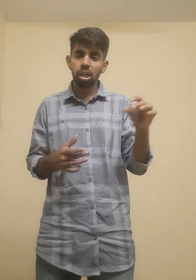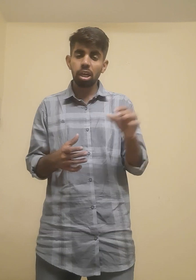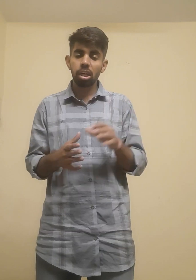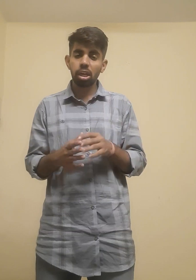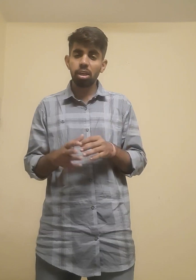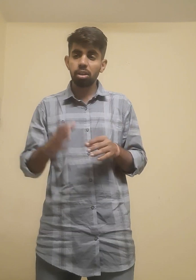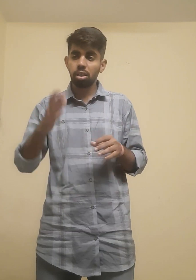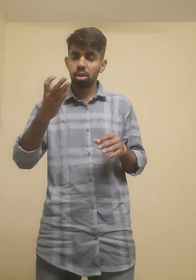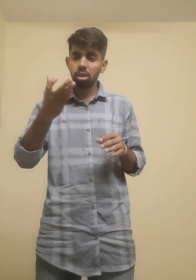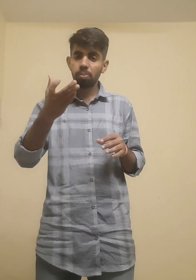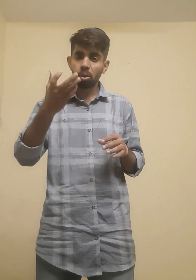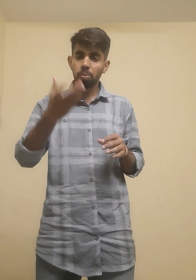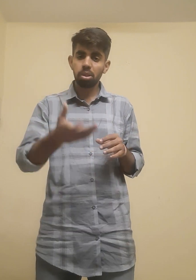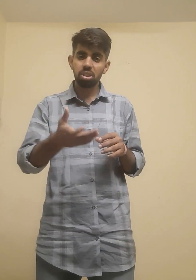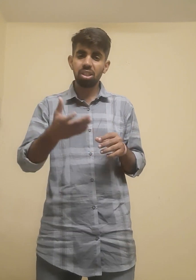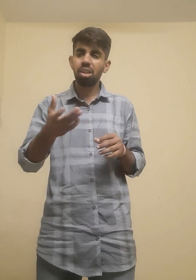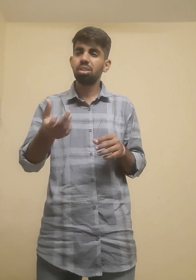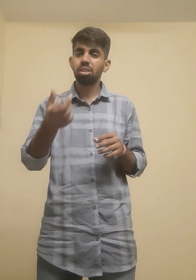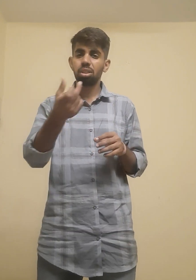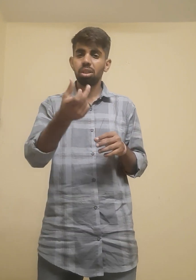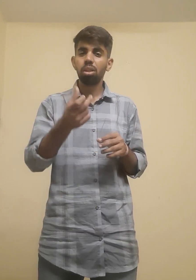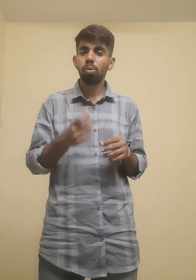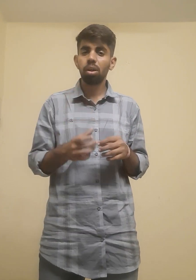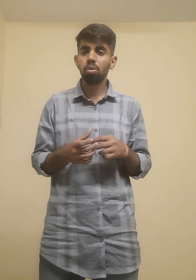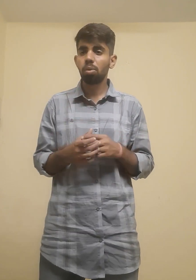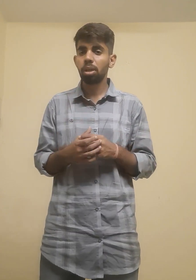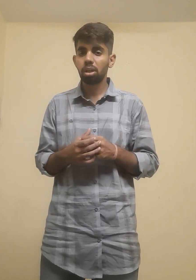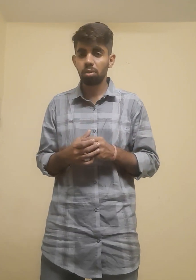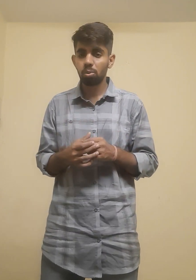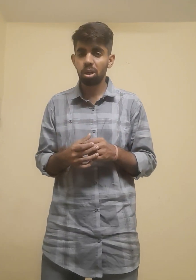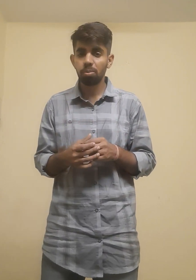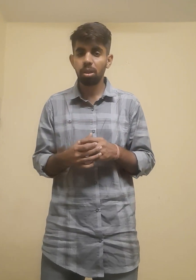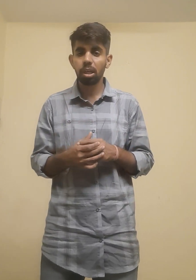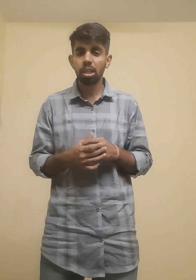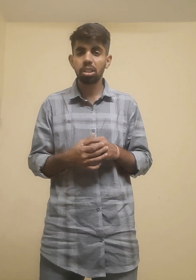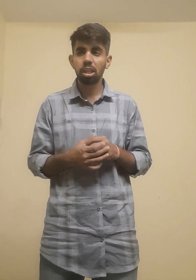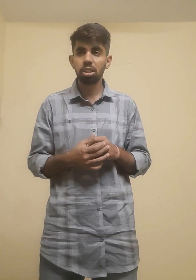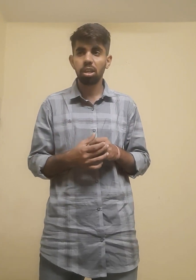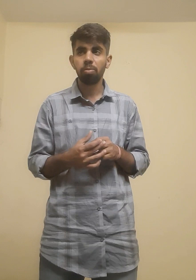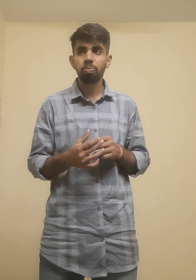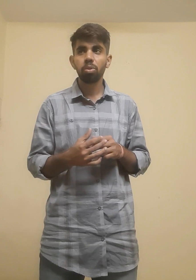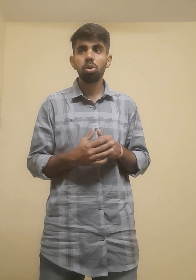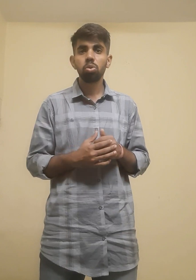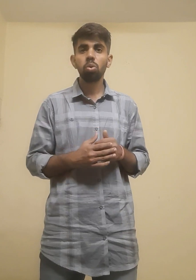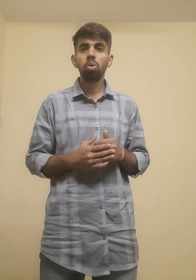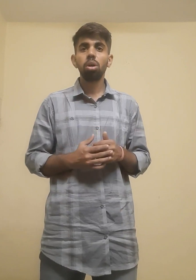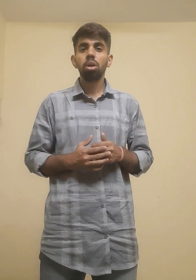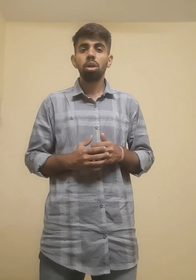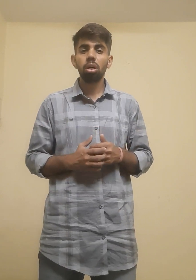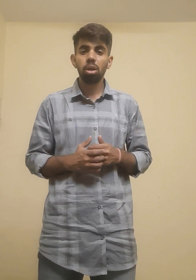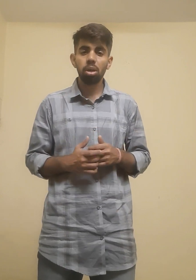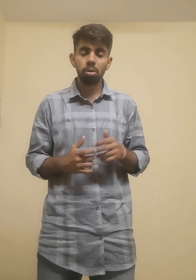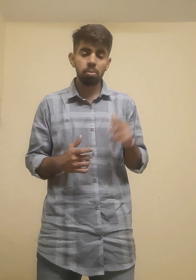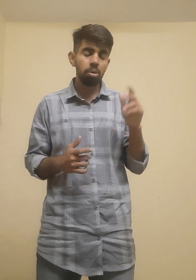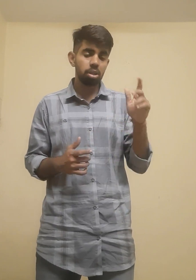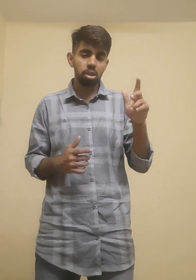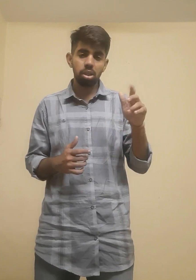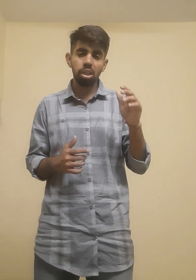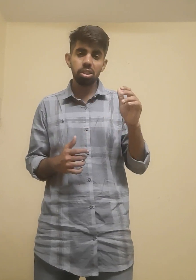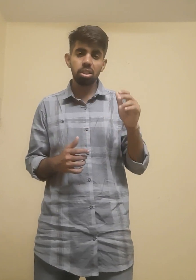can write the properties, that is the value of that variable declared inside the child. So but in that